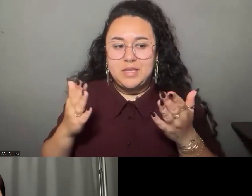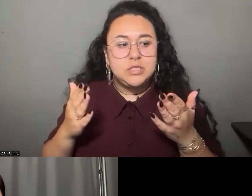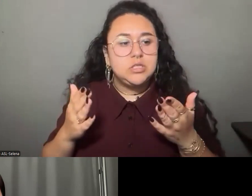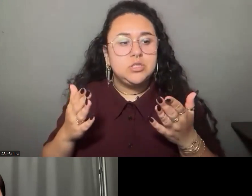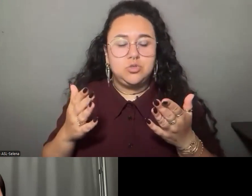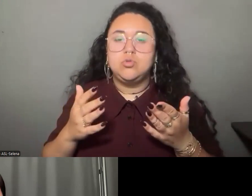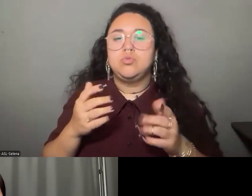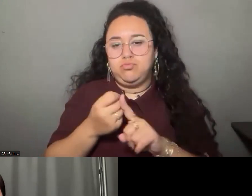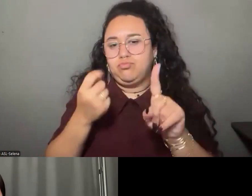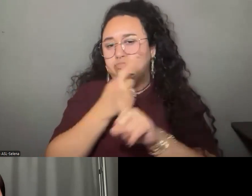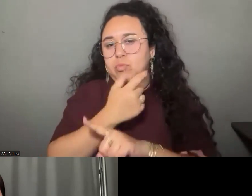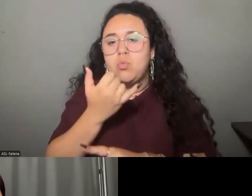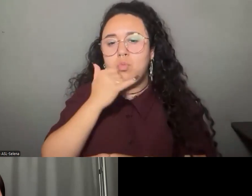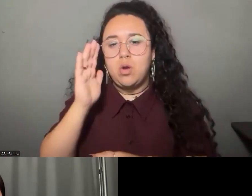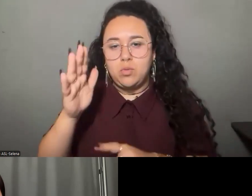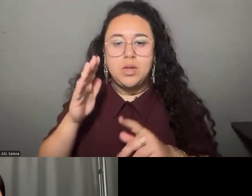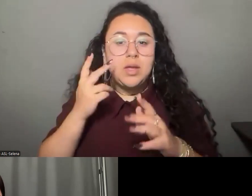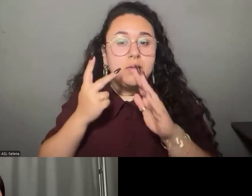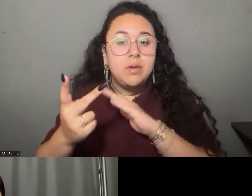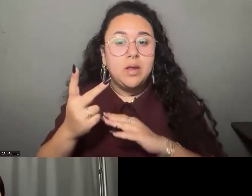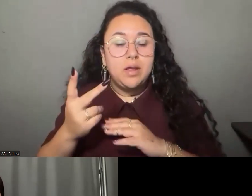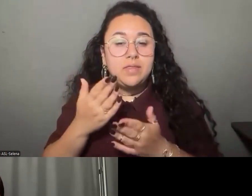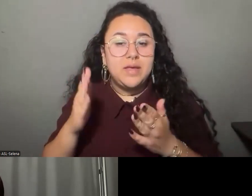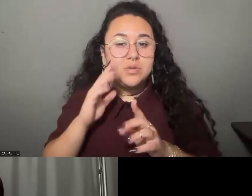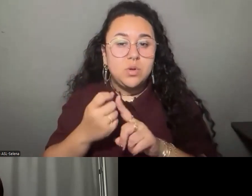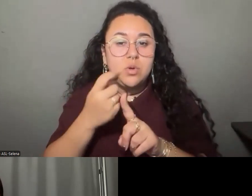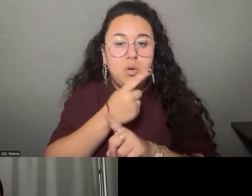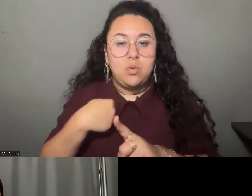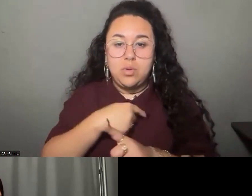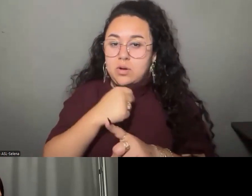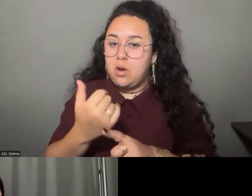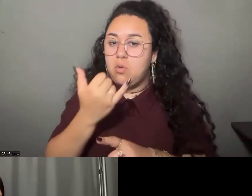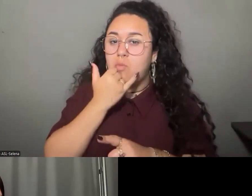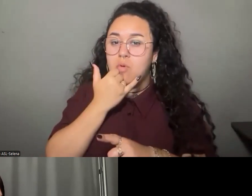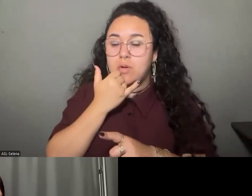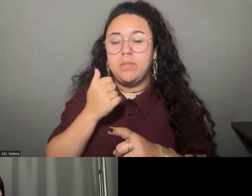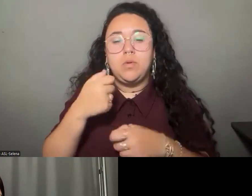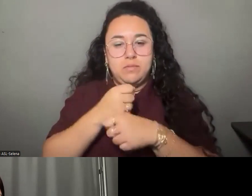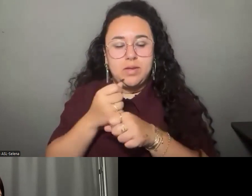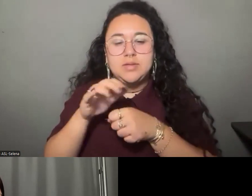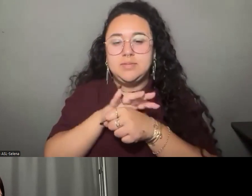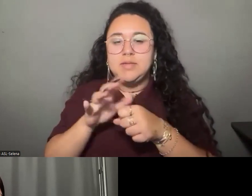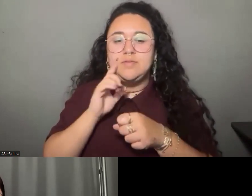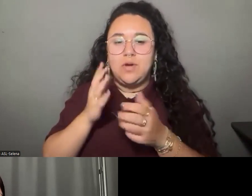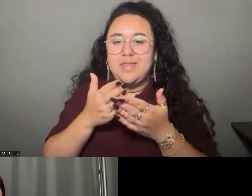anticipating that things will go wrong and that we're not the wrong, but we need to make space for things to go on crypt time,